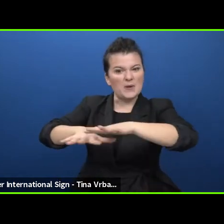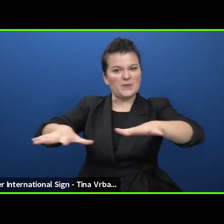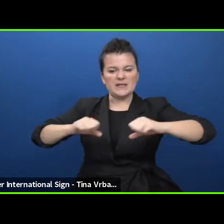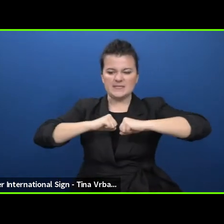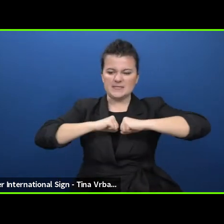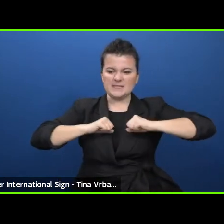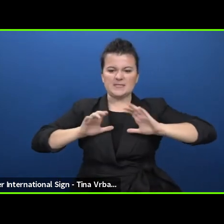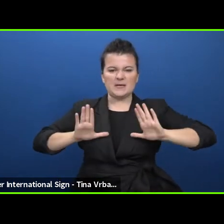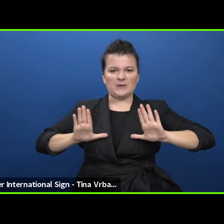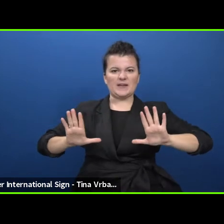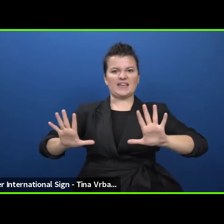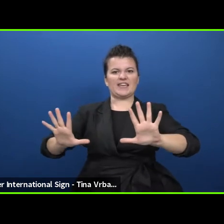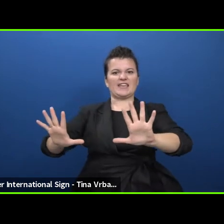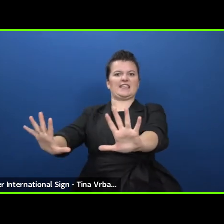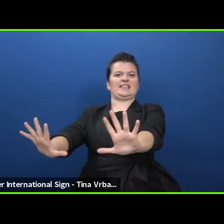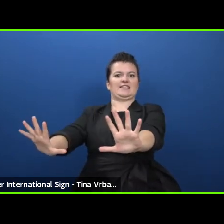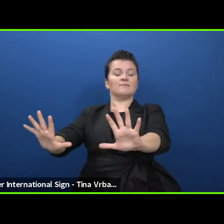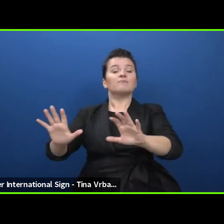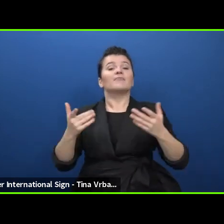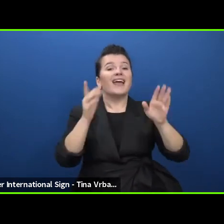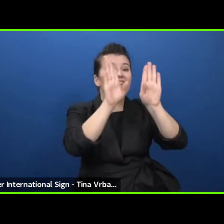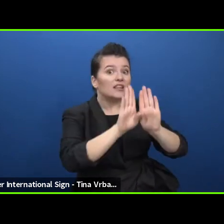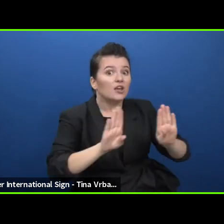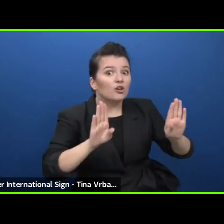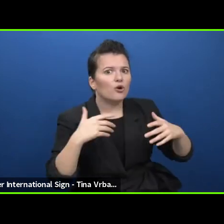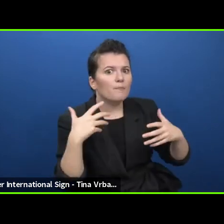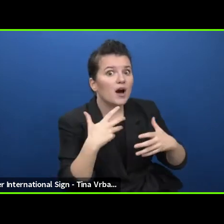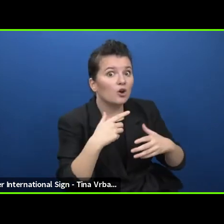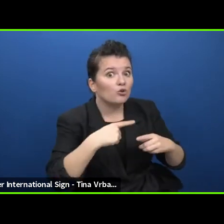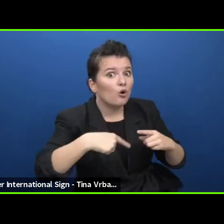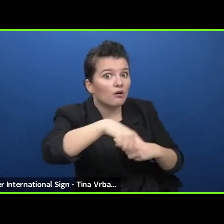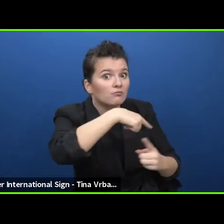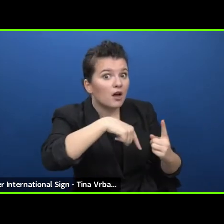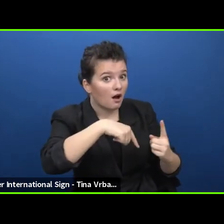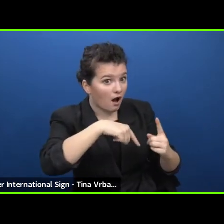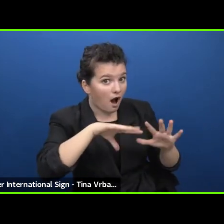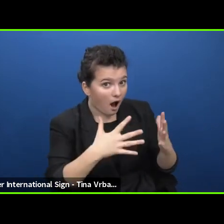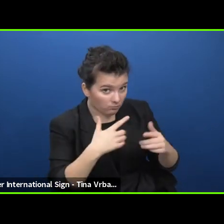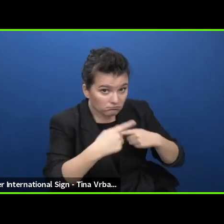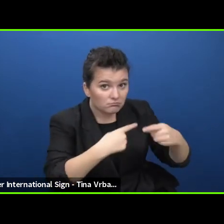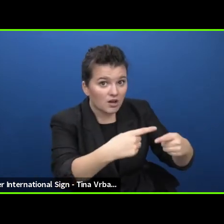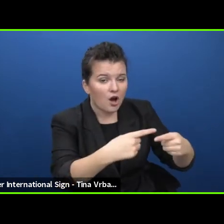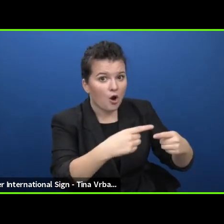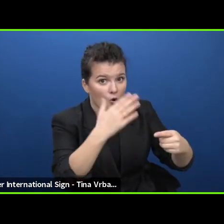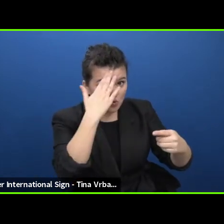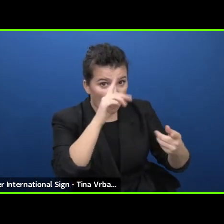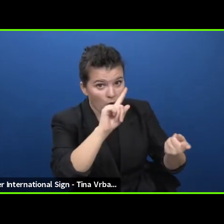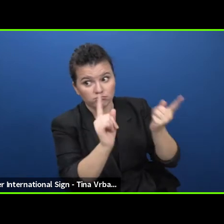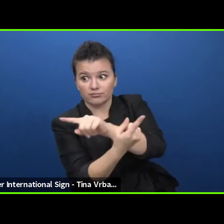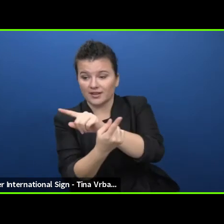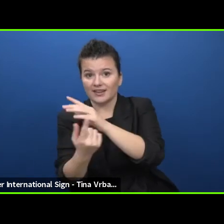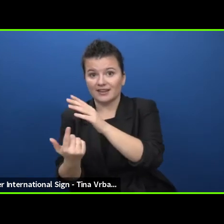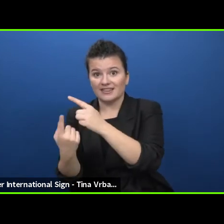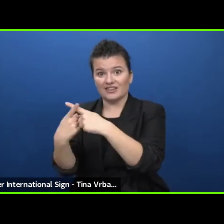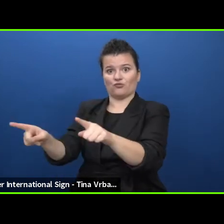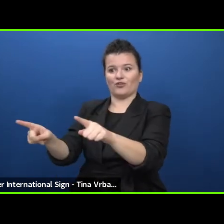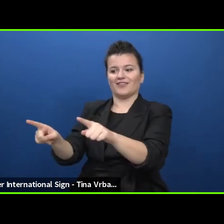theater. Do we know a different way? Yes. Oh, welcome to the curious theater. An theater.